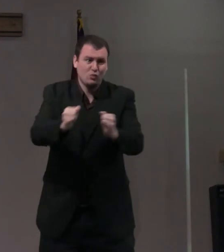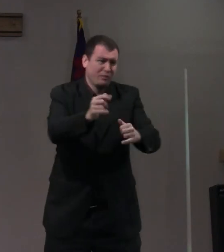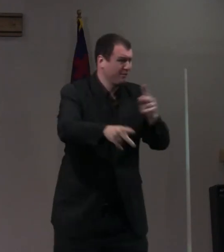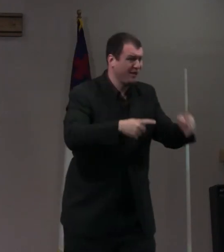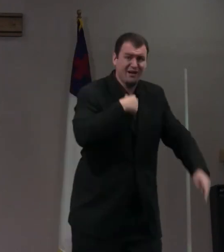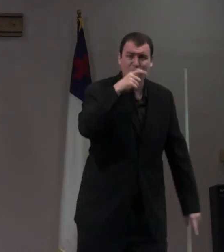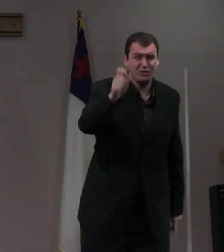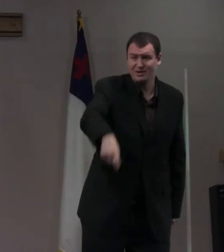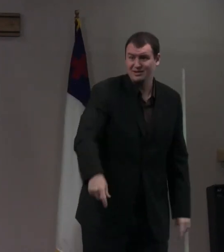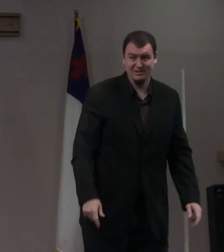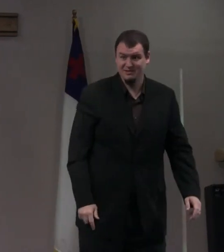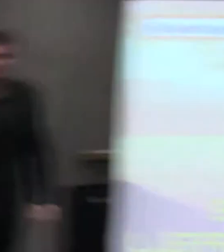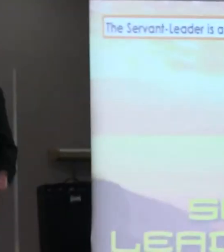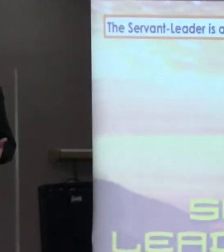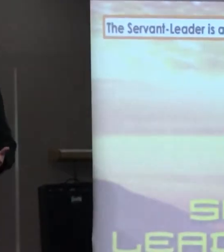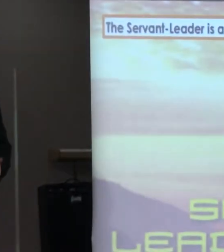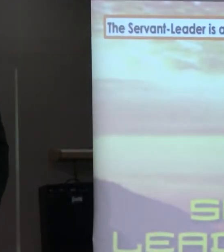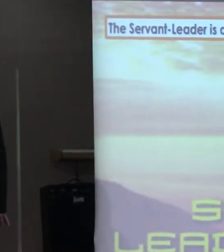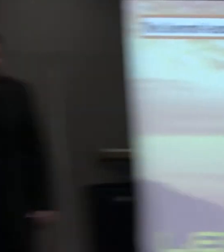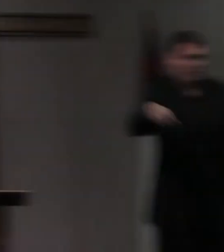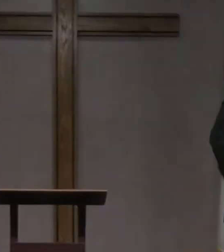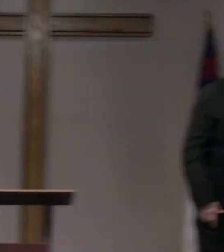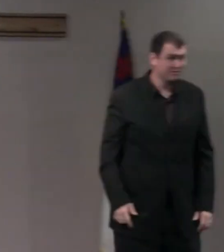So I didn't have to review each of them individually,